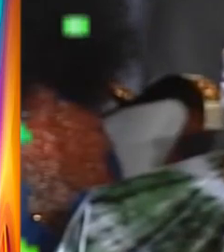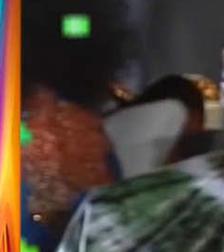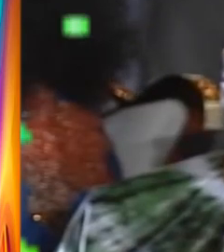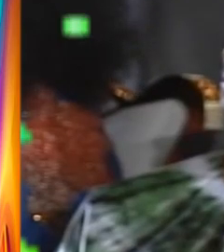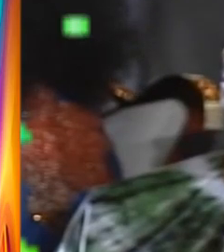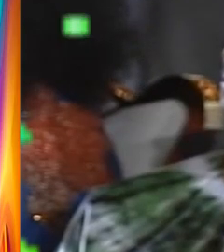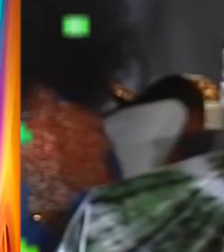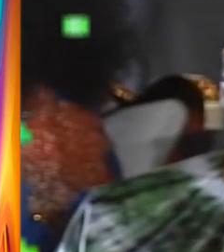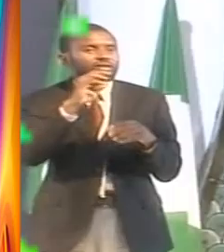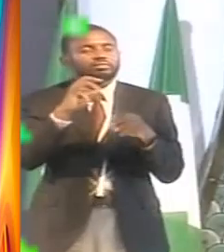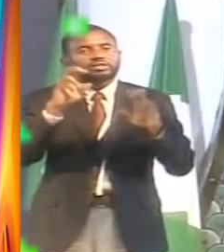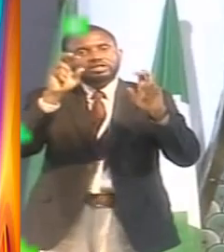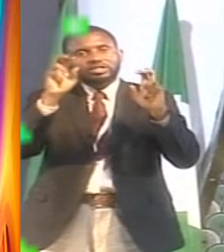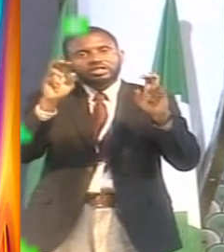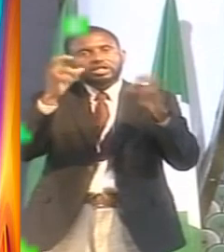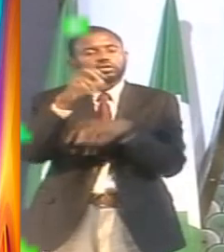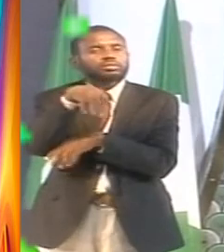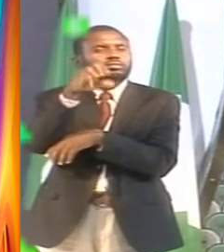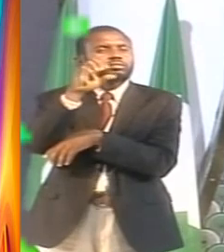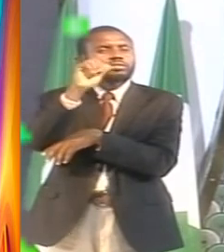of the Constitution talks about the fact that